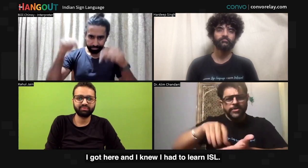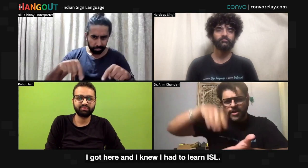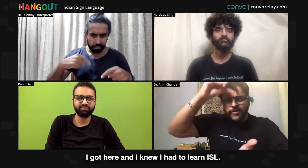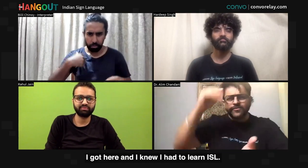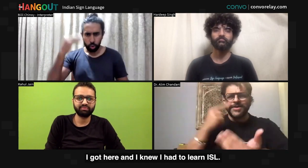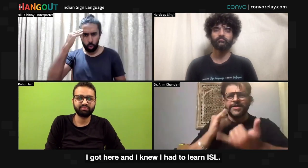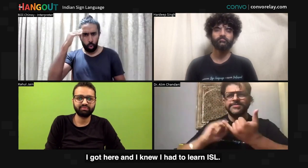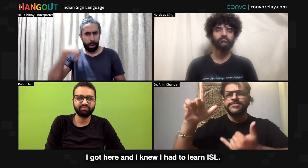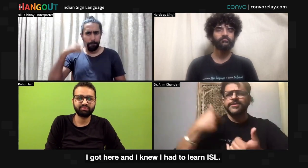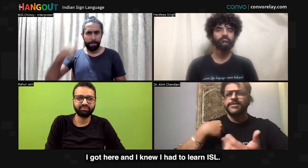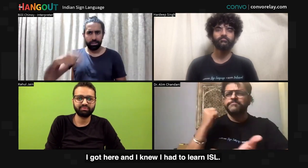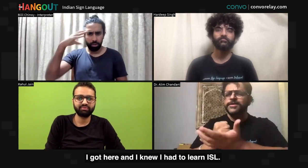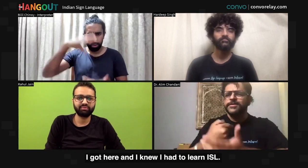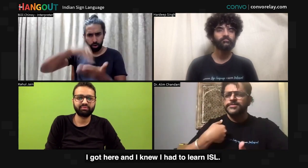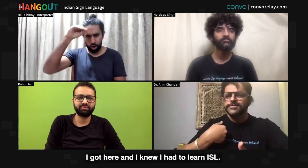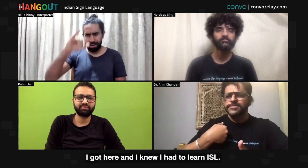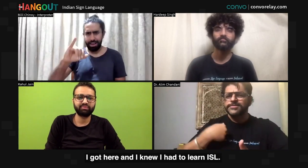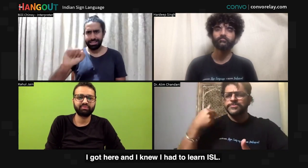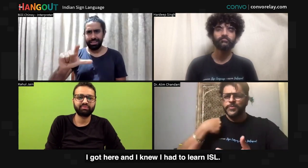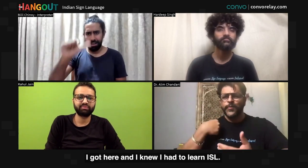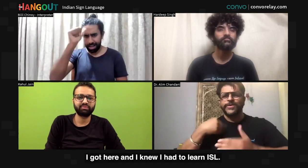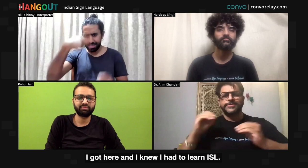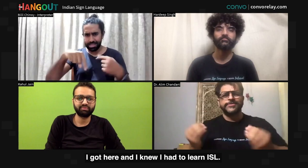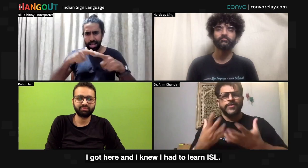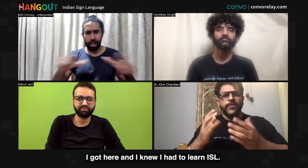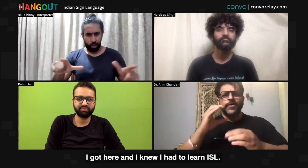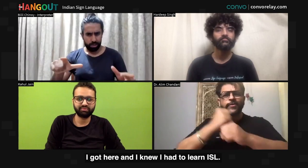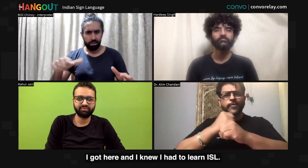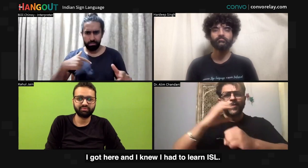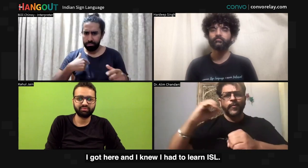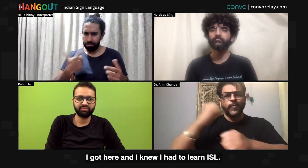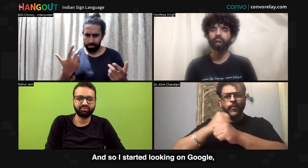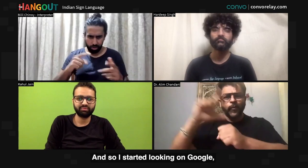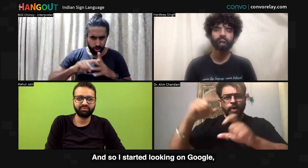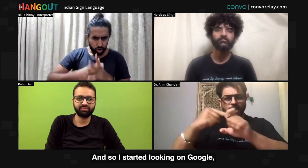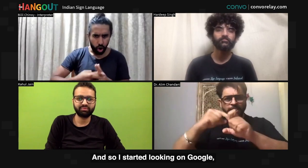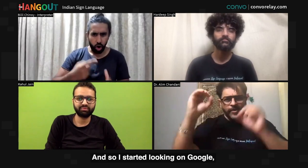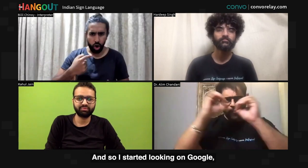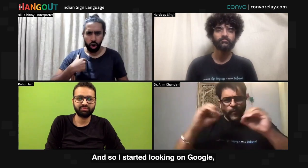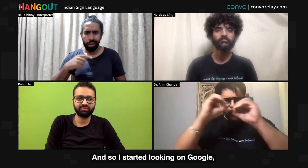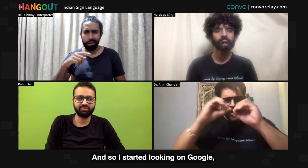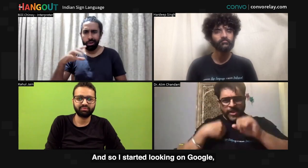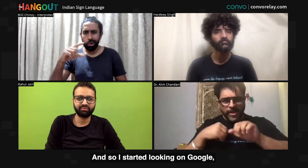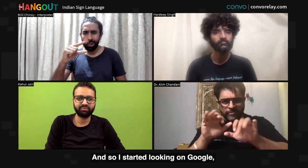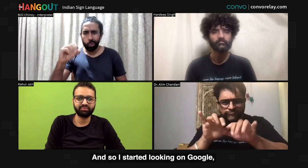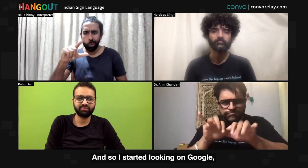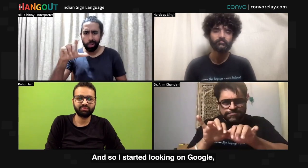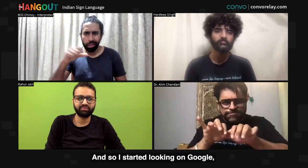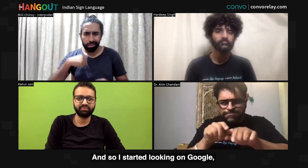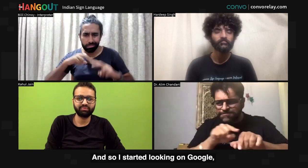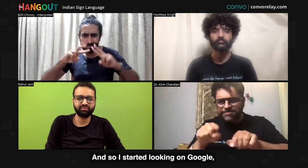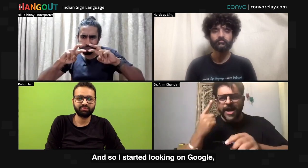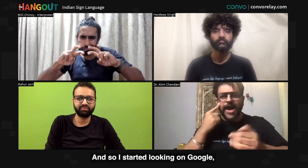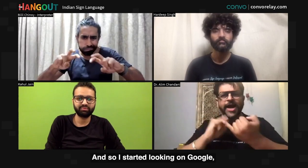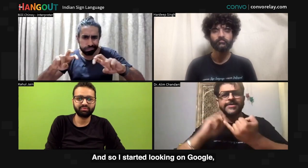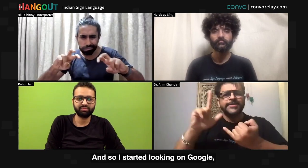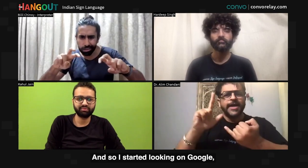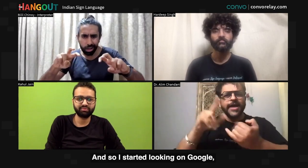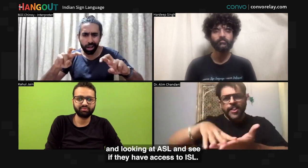got here and I knew I had to learn ISL. And so, I started looking on Google and